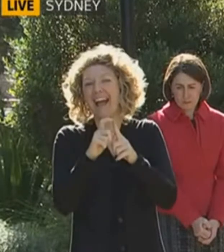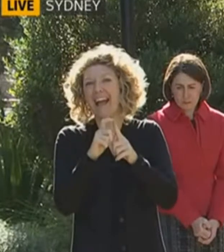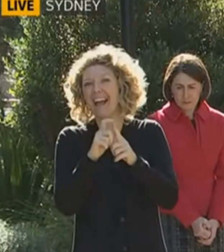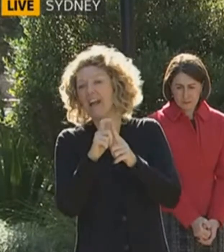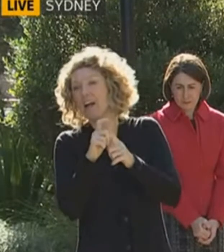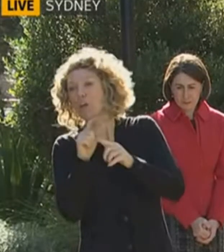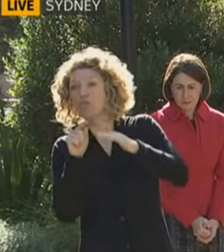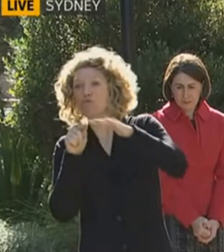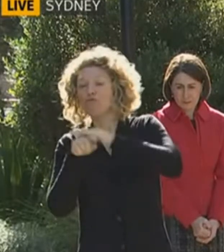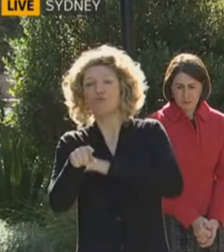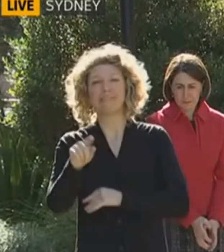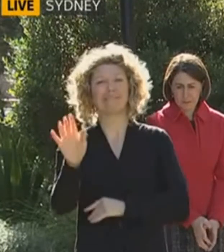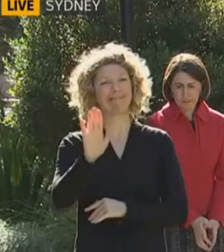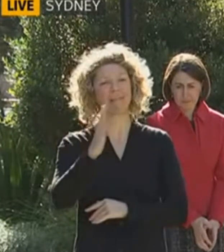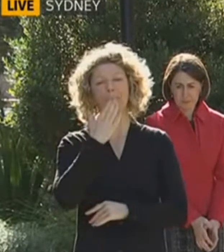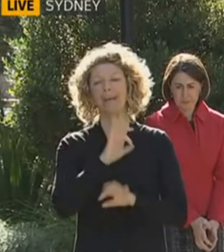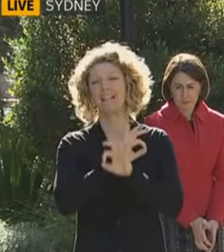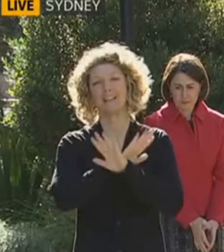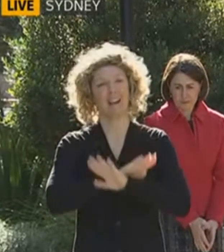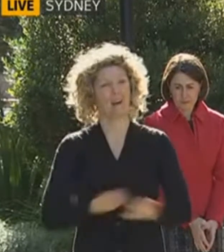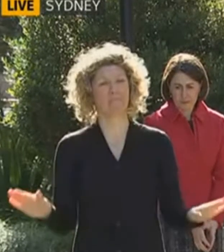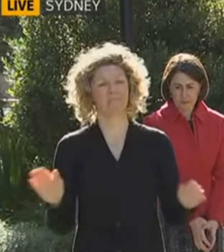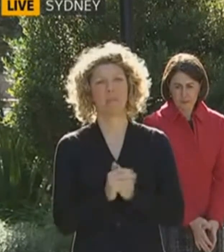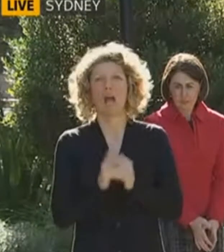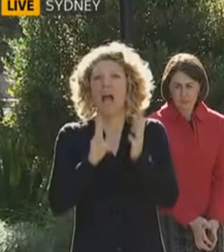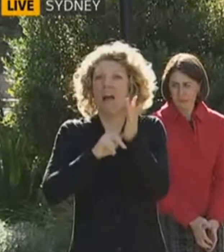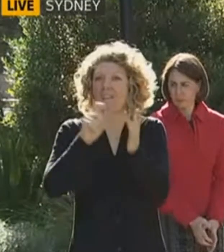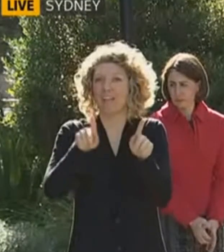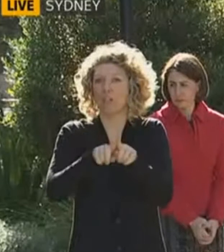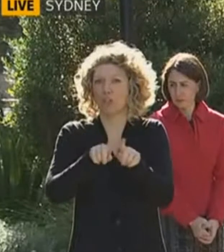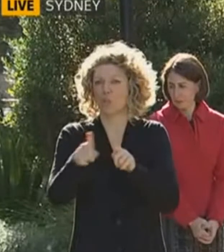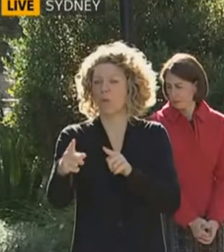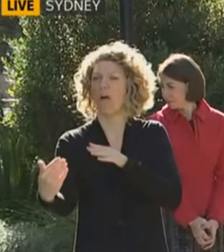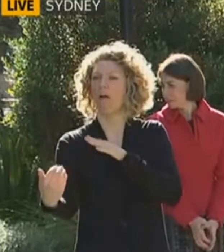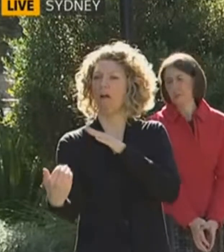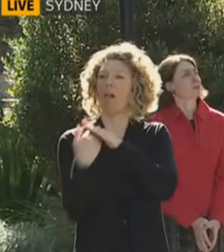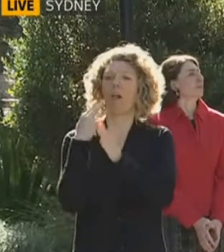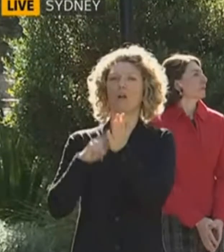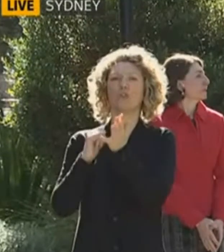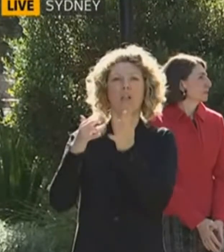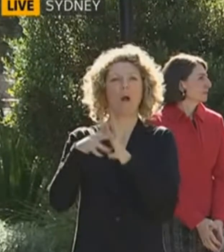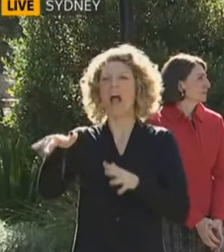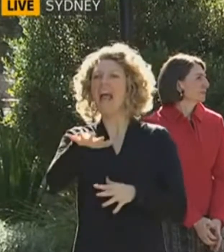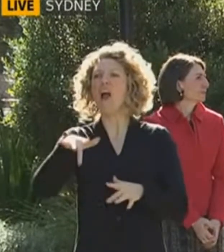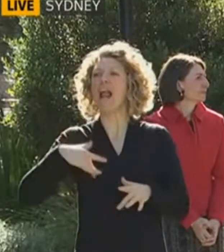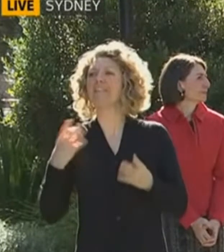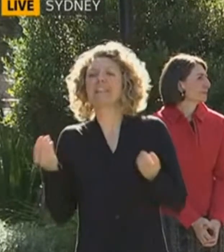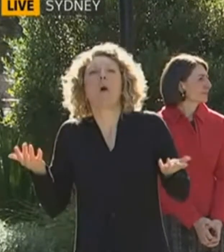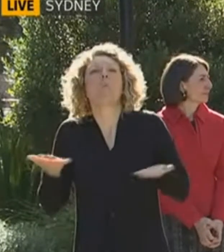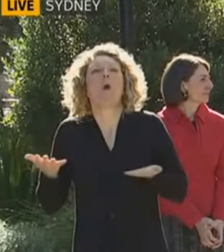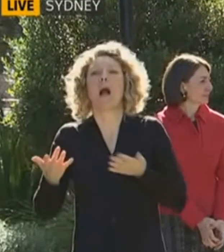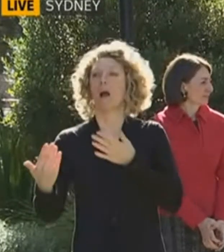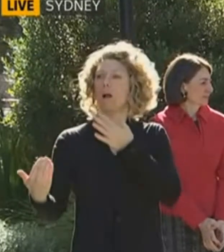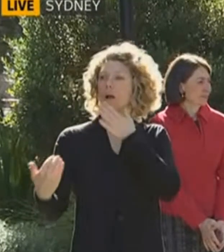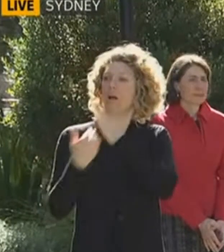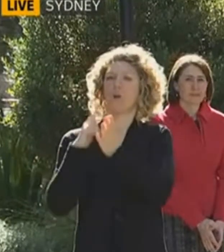suggestion is do not go. And to Victorians who might be thinking, if you're coming from areas outside the designated hotspots at the moment,